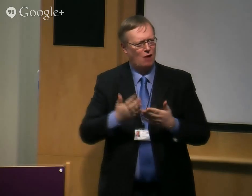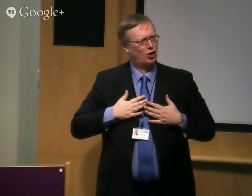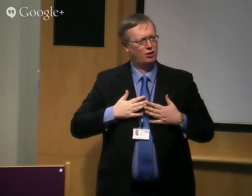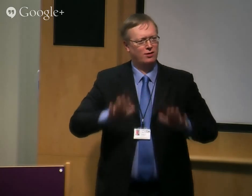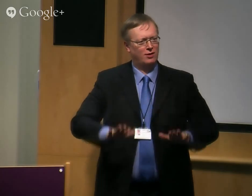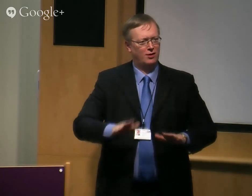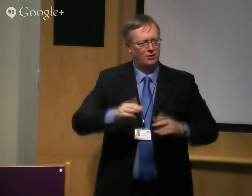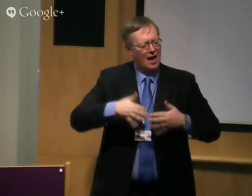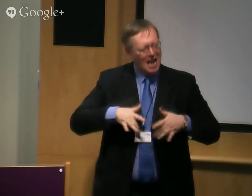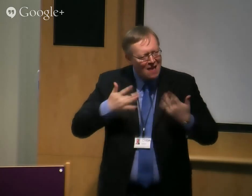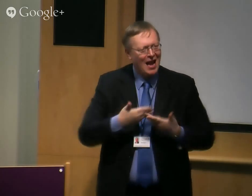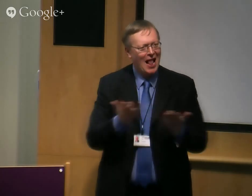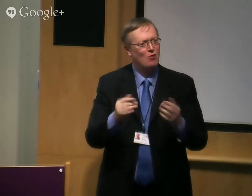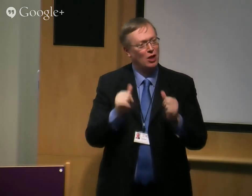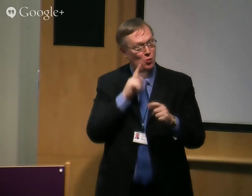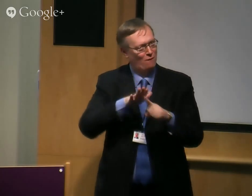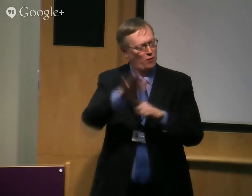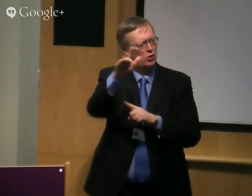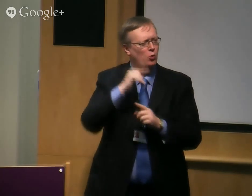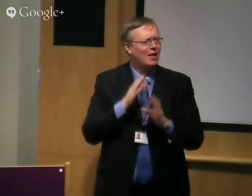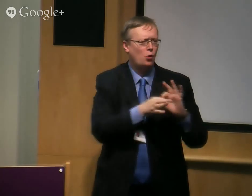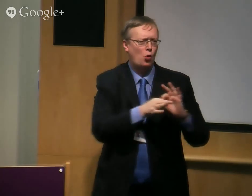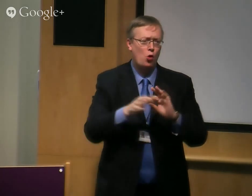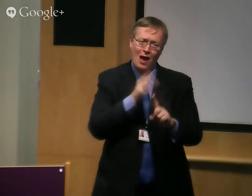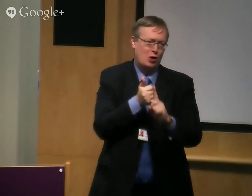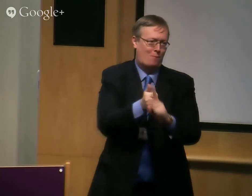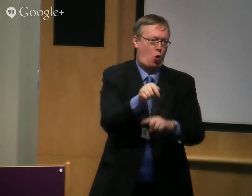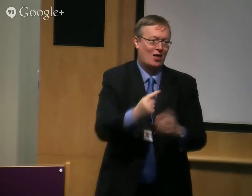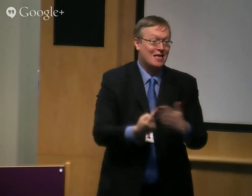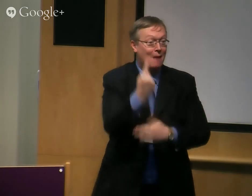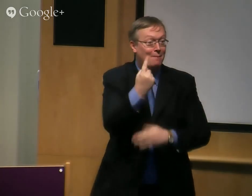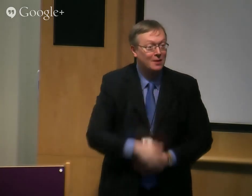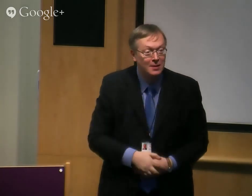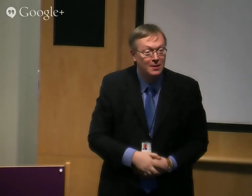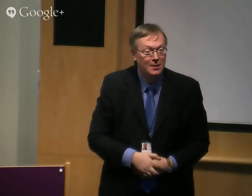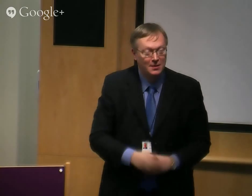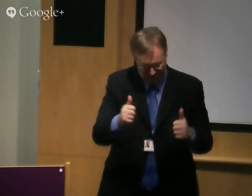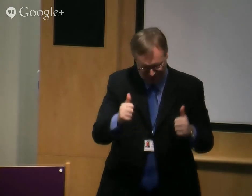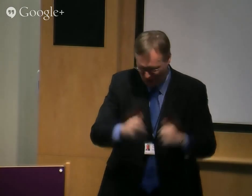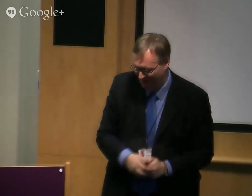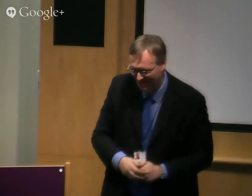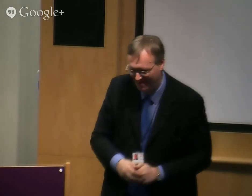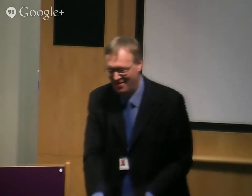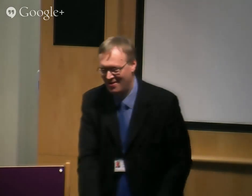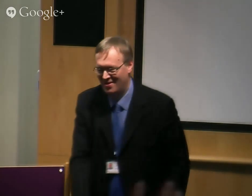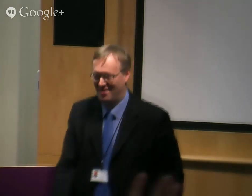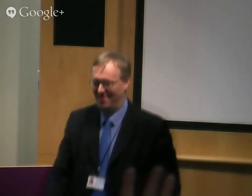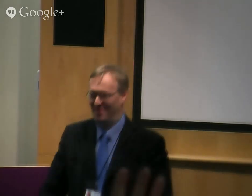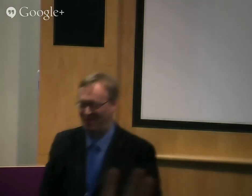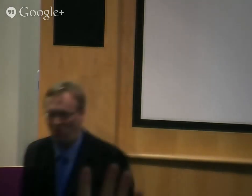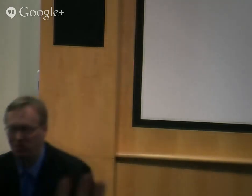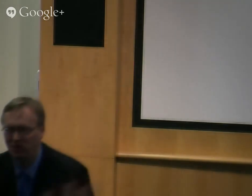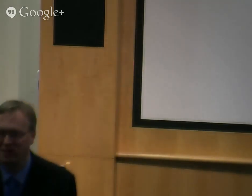is a British language in Britain, a living language, so I think we have to support it. This is the first step. Yes, thank you.